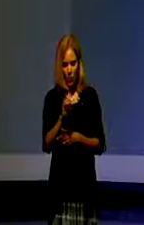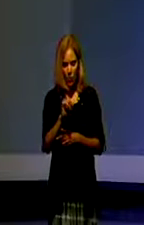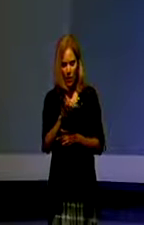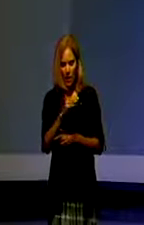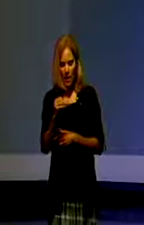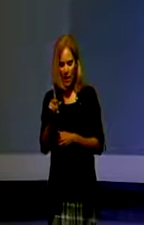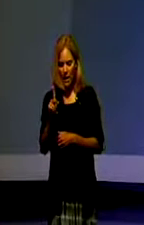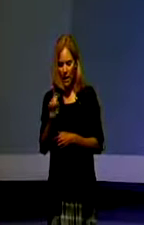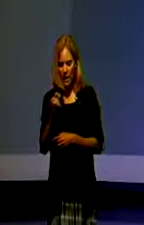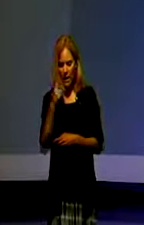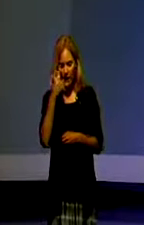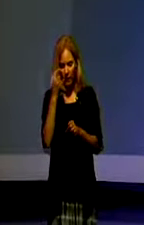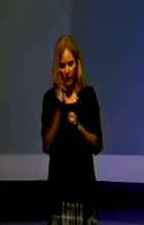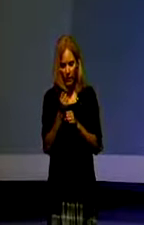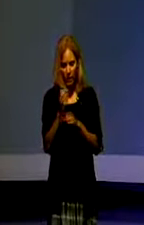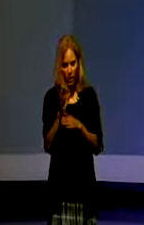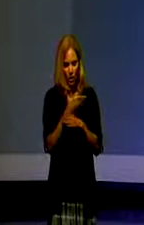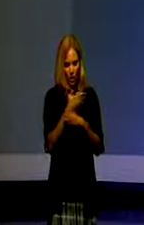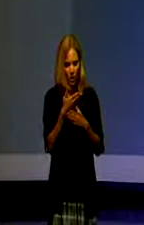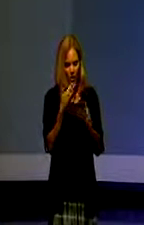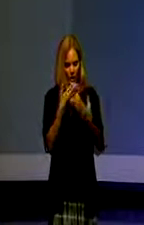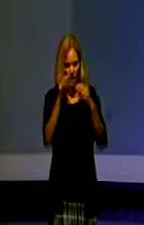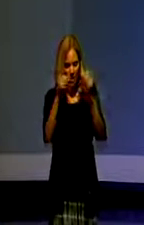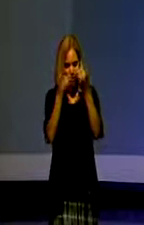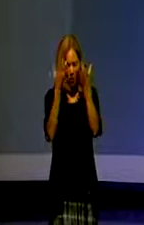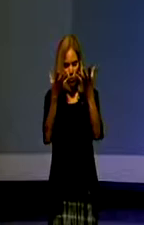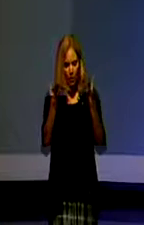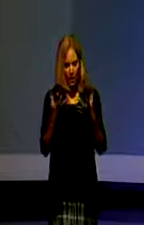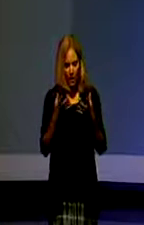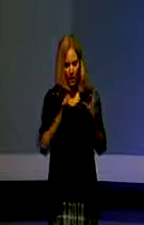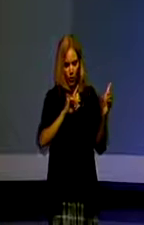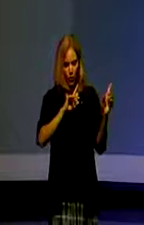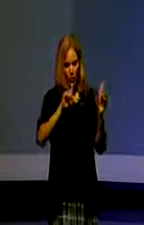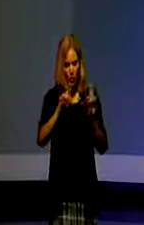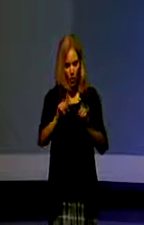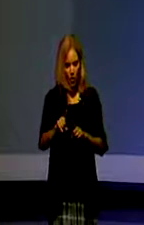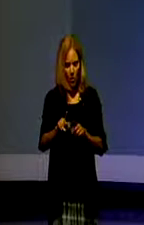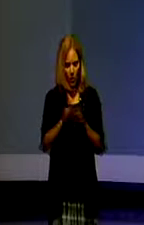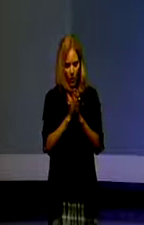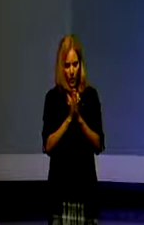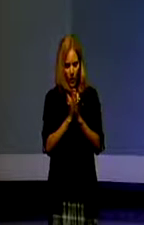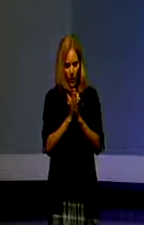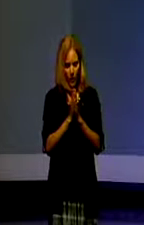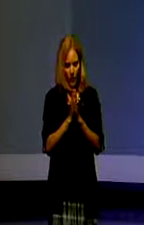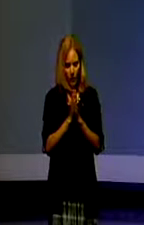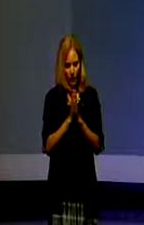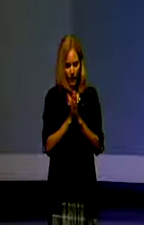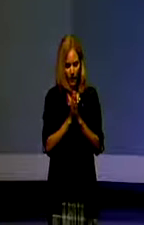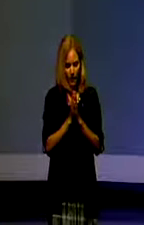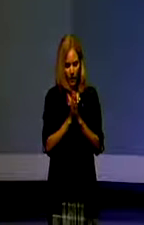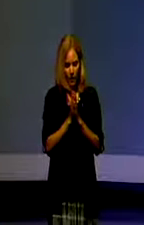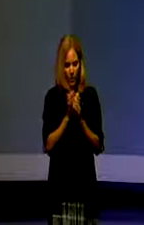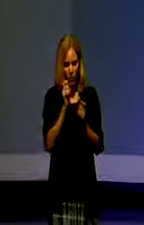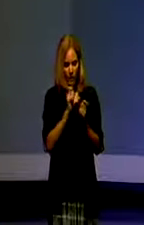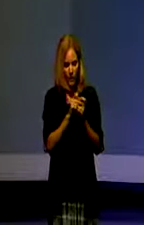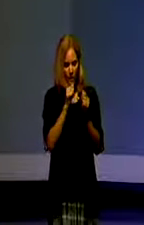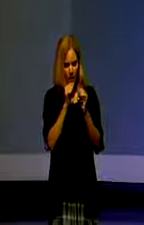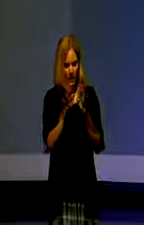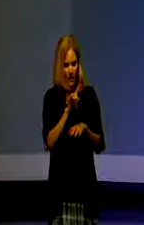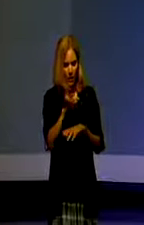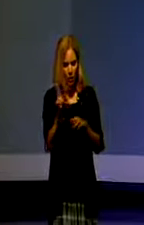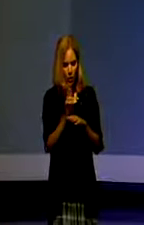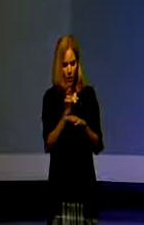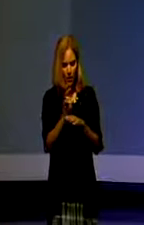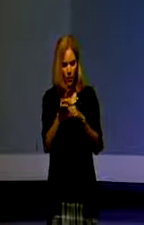their faithfulness in sharing the gospel, their willingness to go. And we pray that you would particularly bless them, use